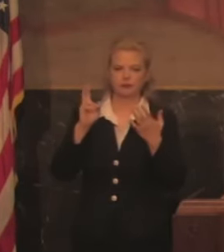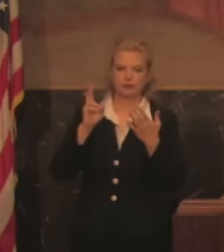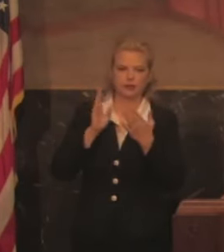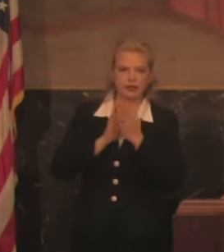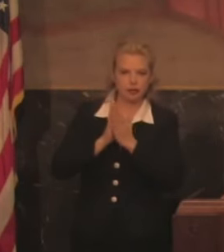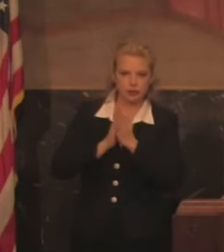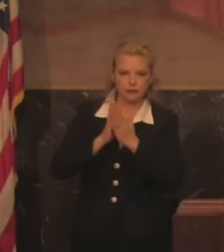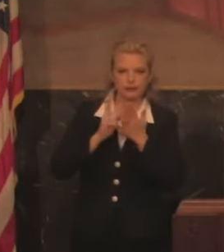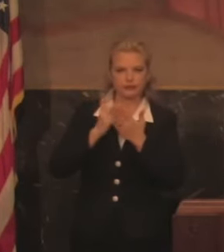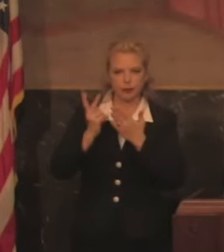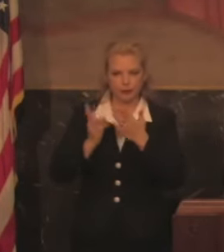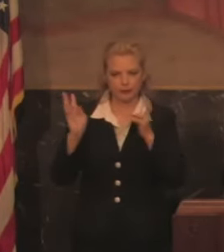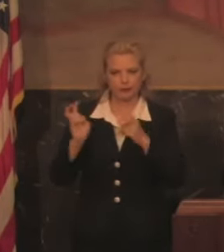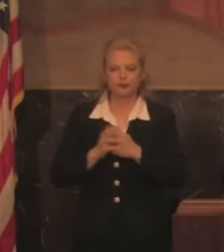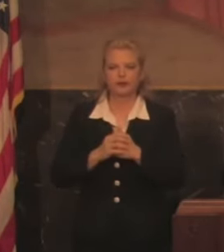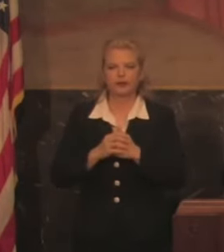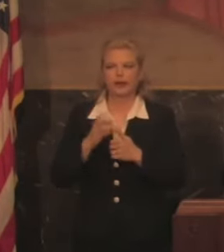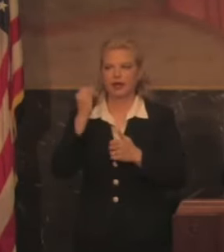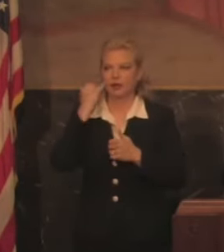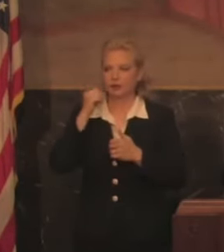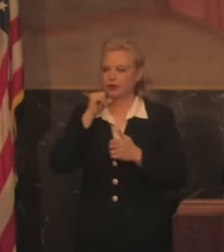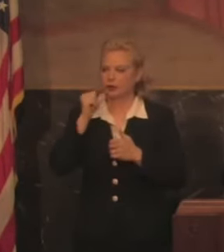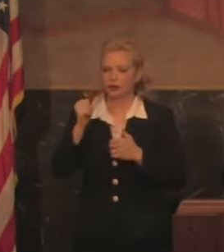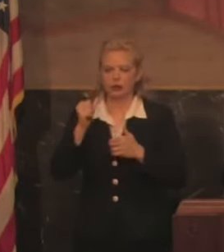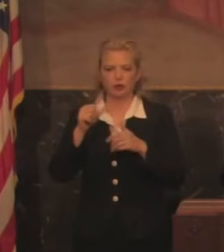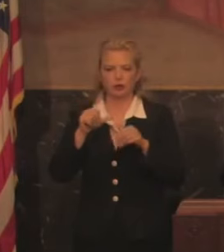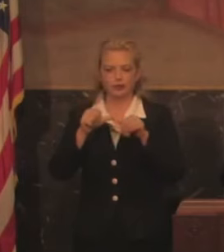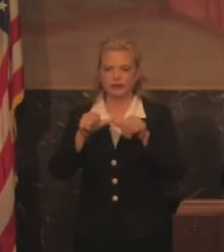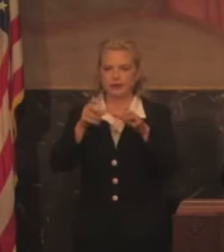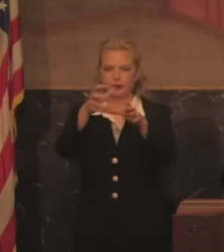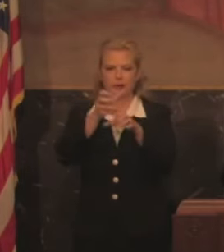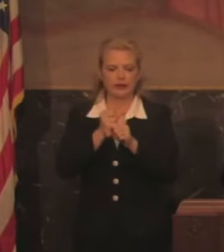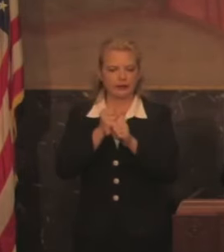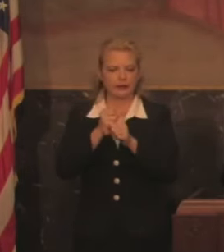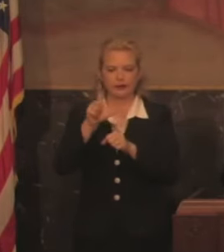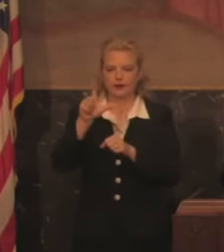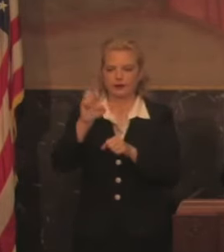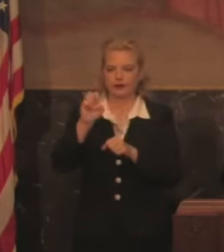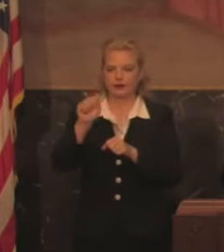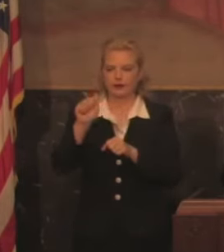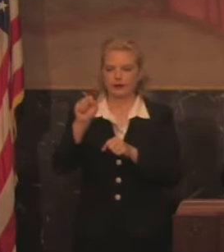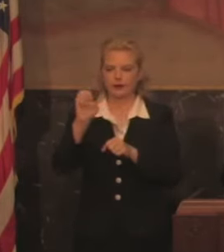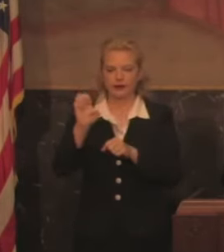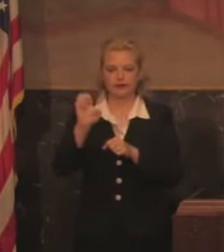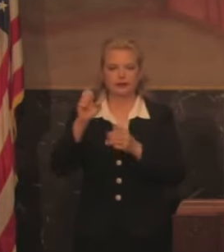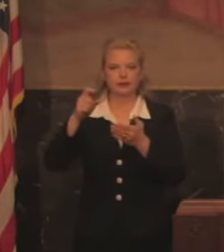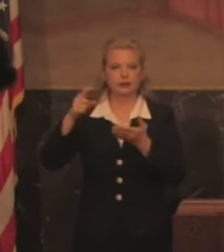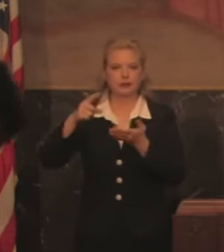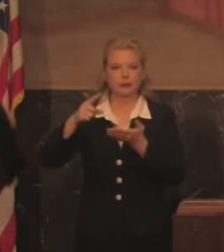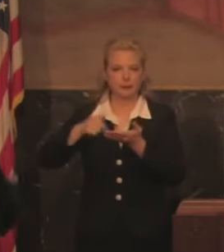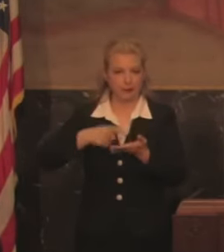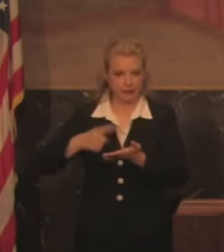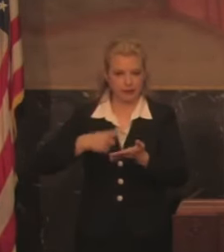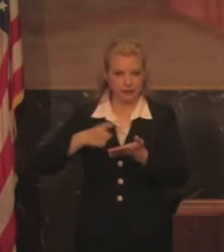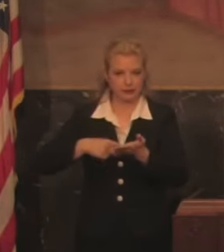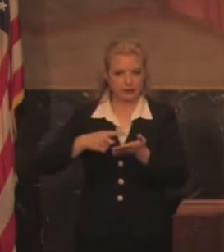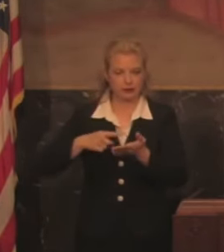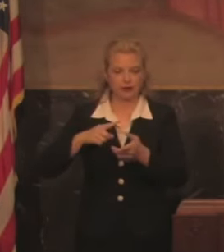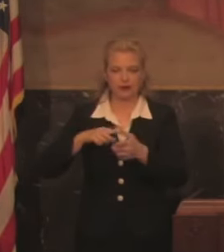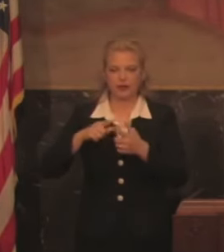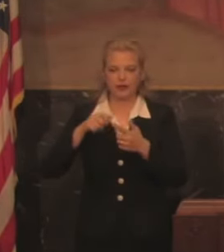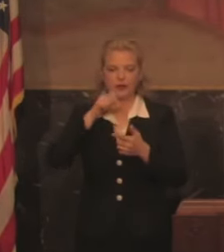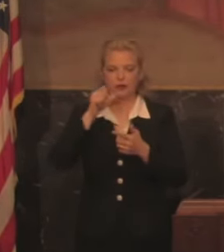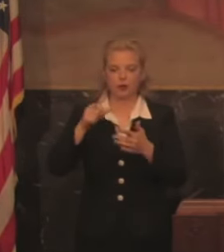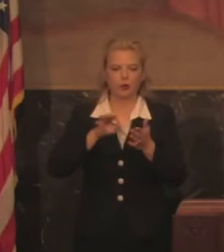if we don't continue to receive advanced lease payments, then they would not count